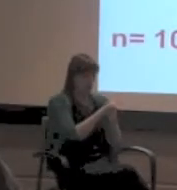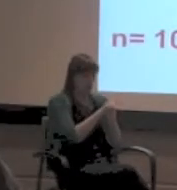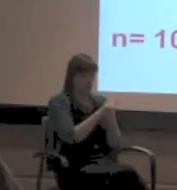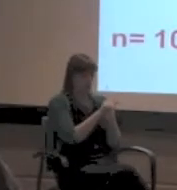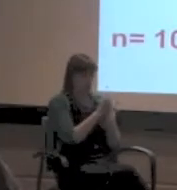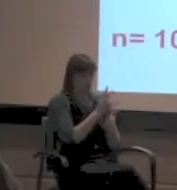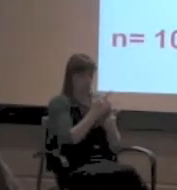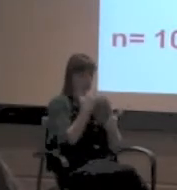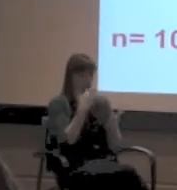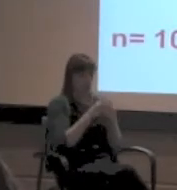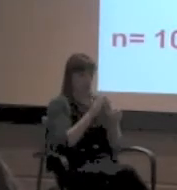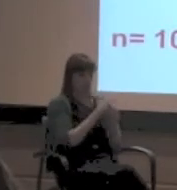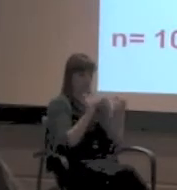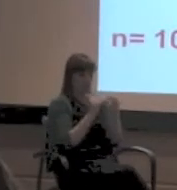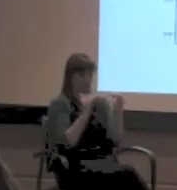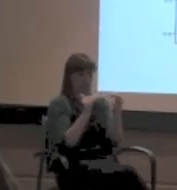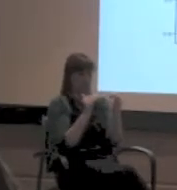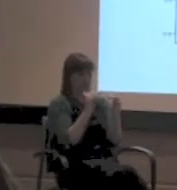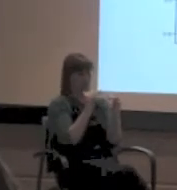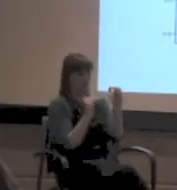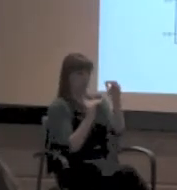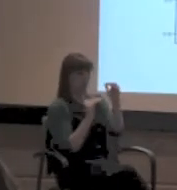well, and in some cases better.